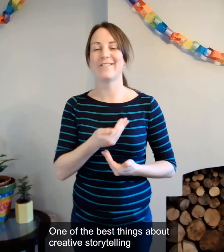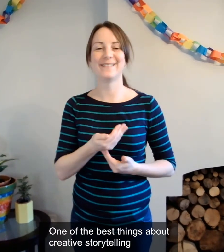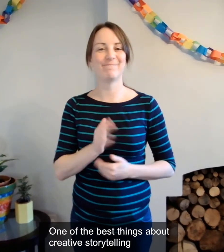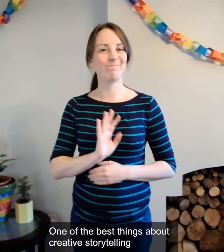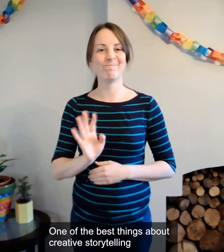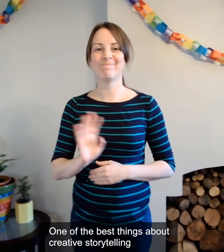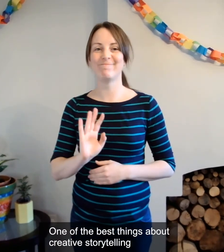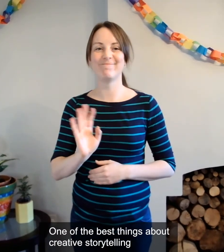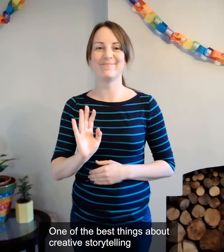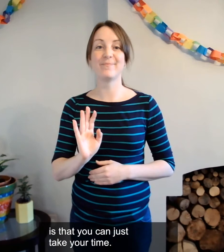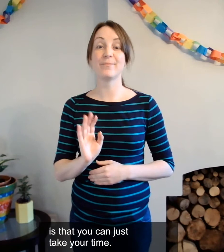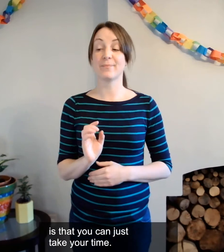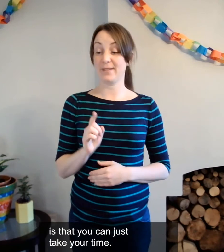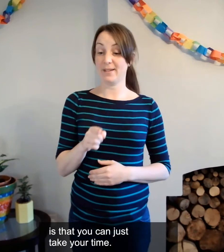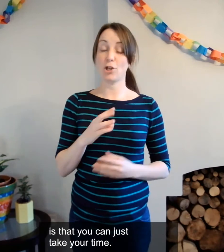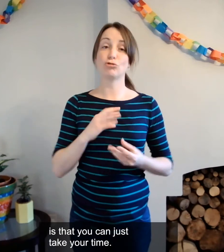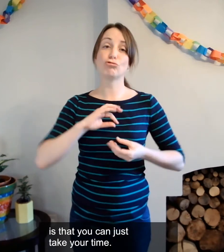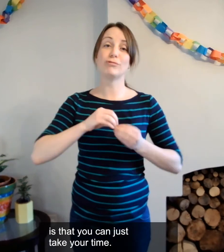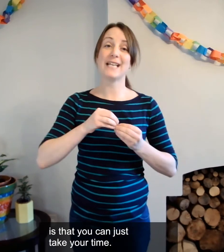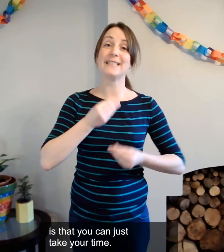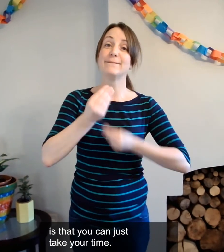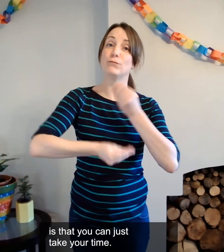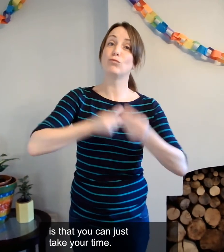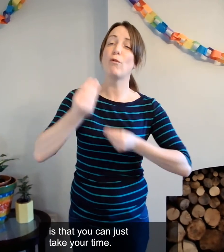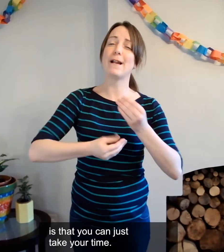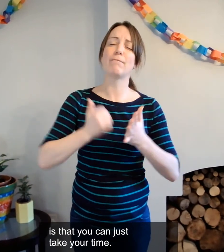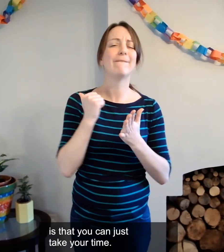creative storytelling is that you can just take your time.